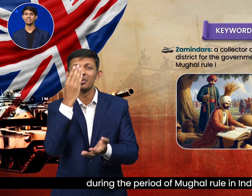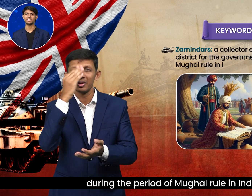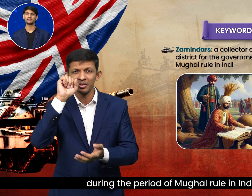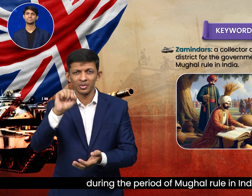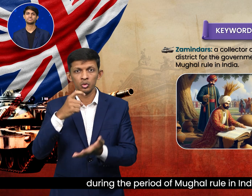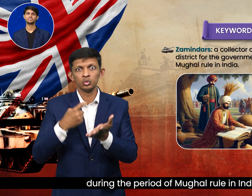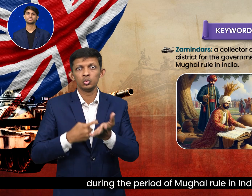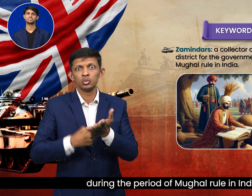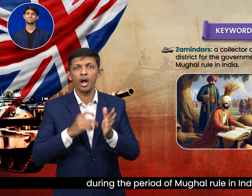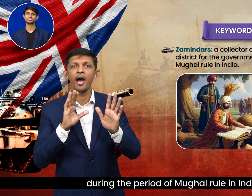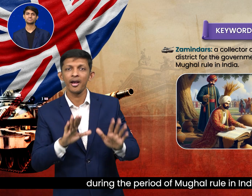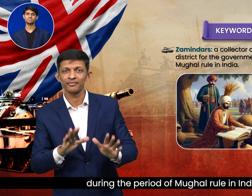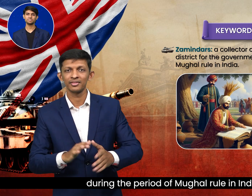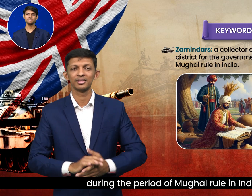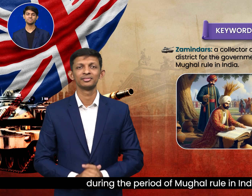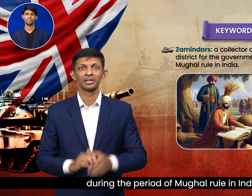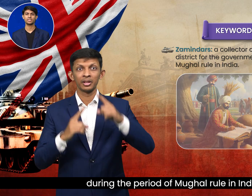rule in India.